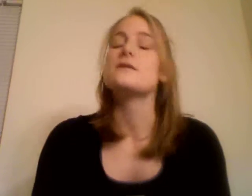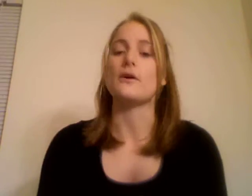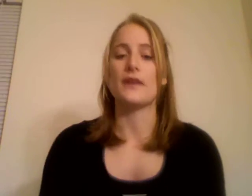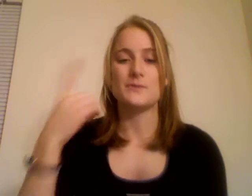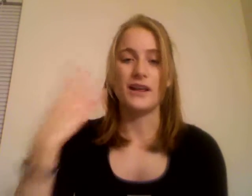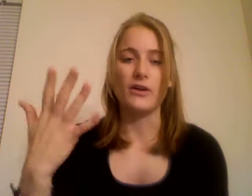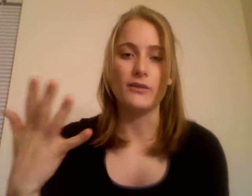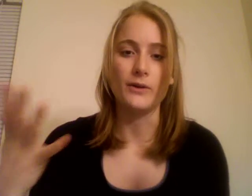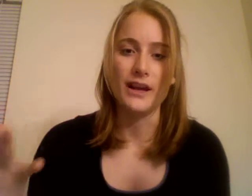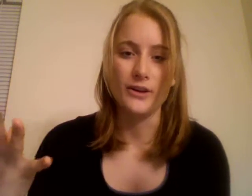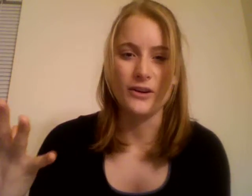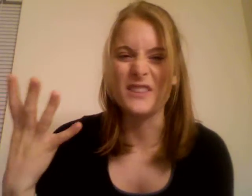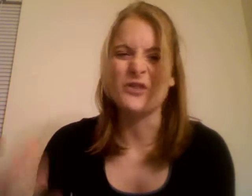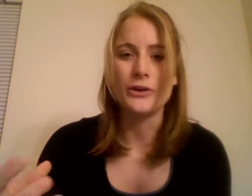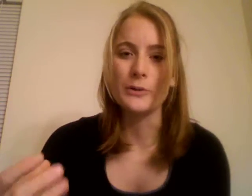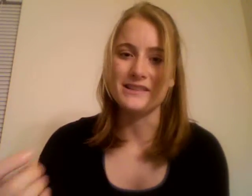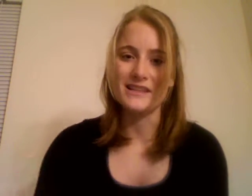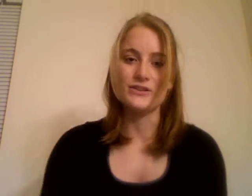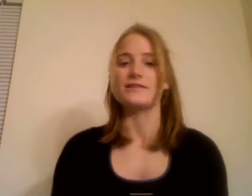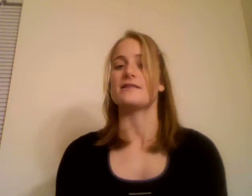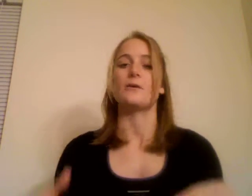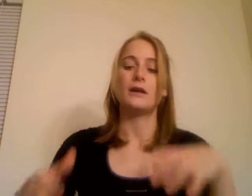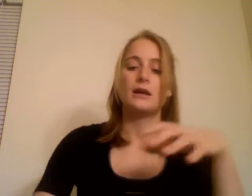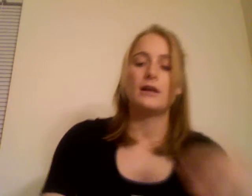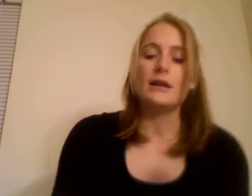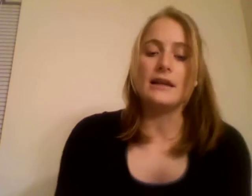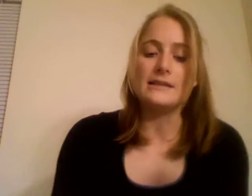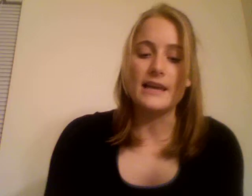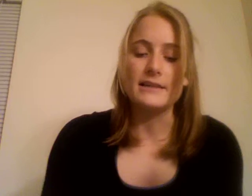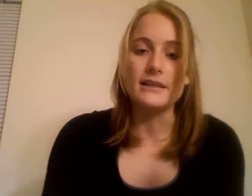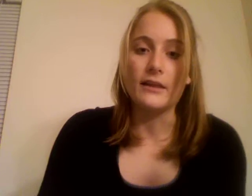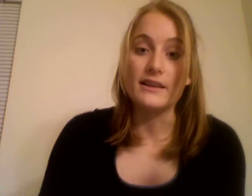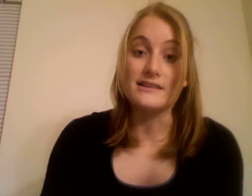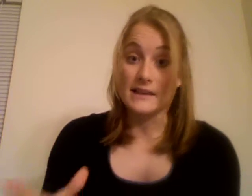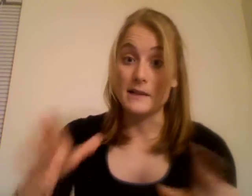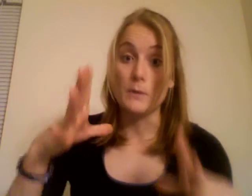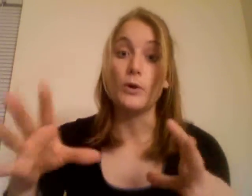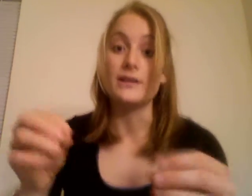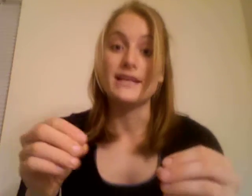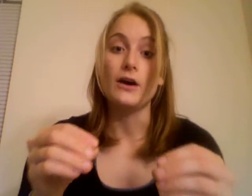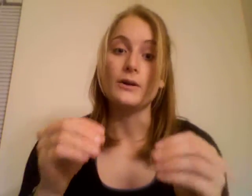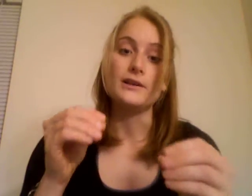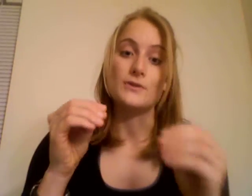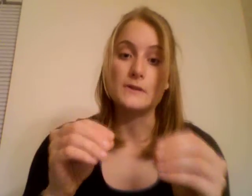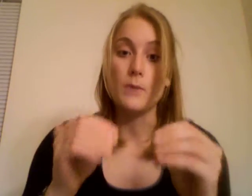So that's what I thought of when I heard of this renormalization. So it's the idea that signs can be broken down into